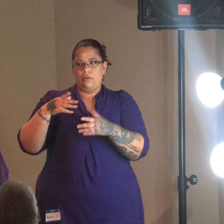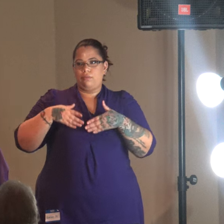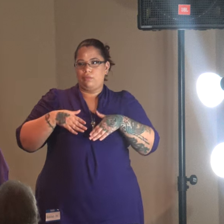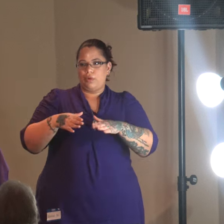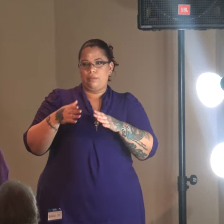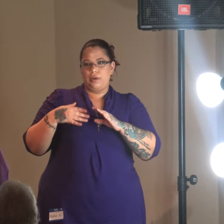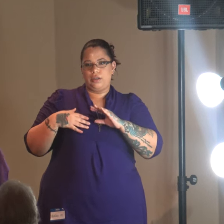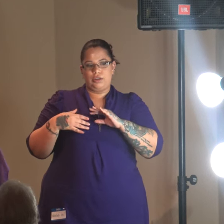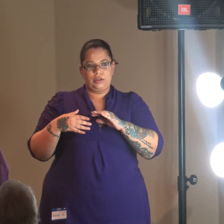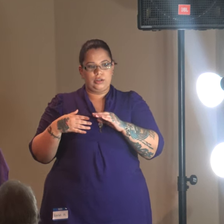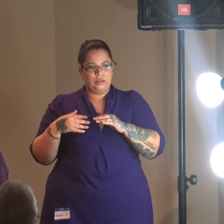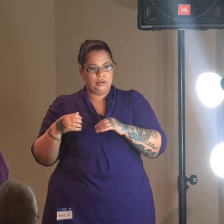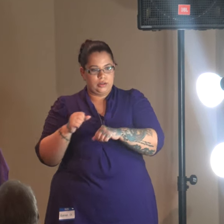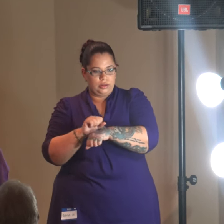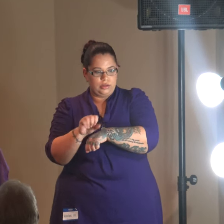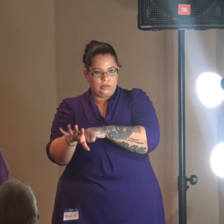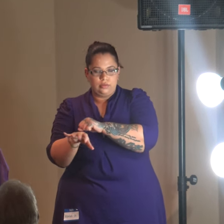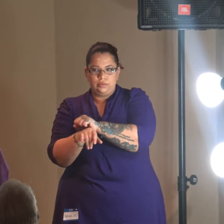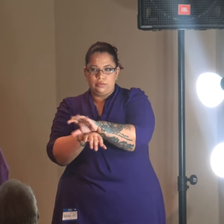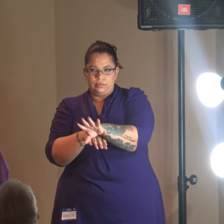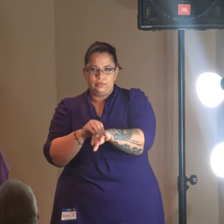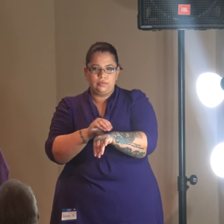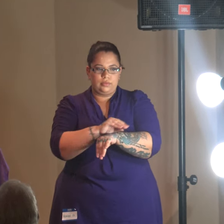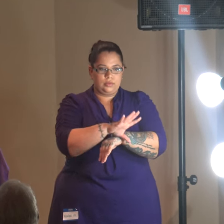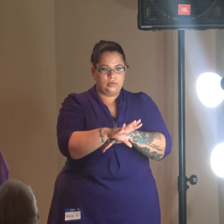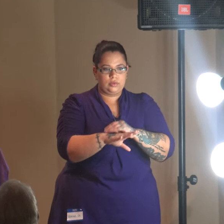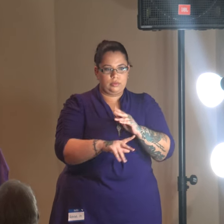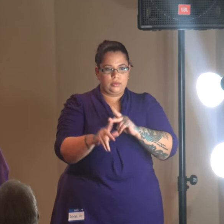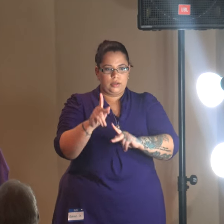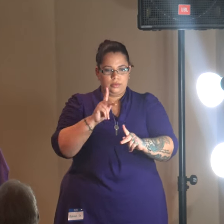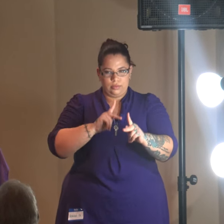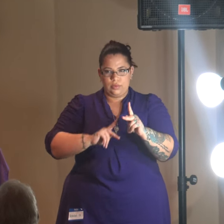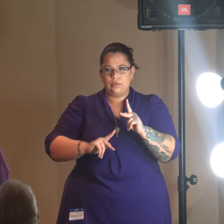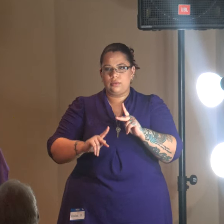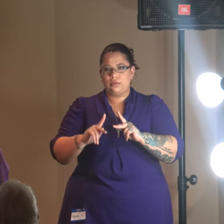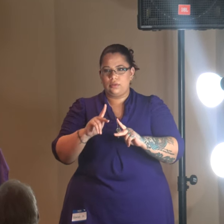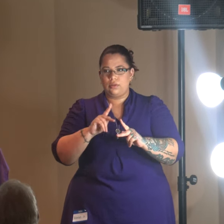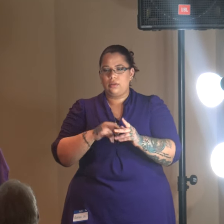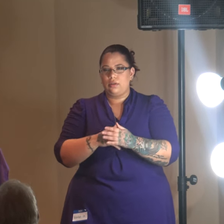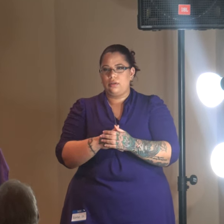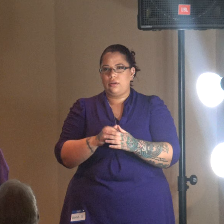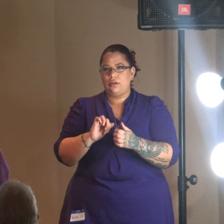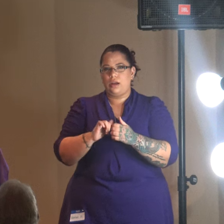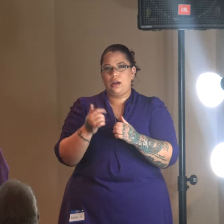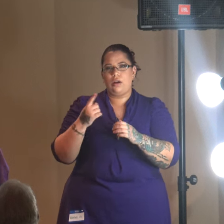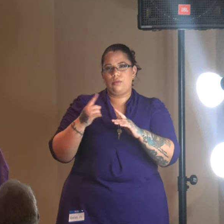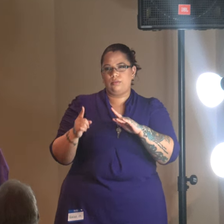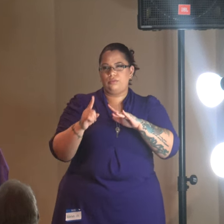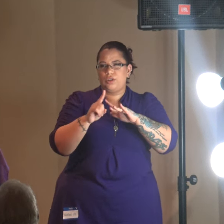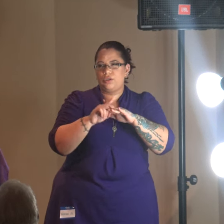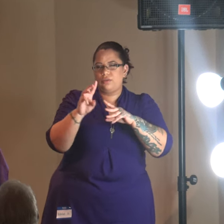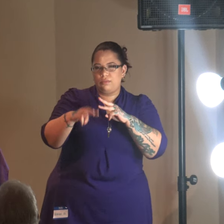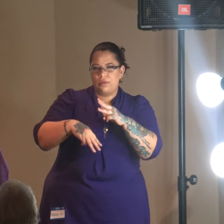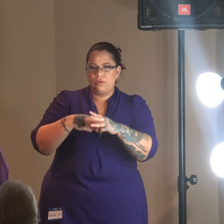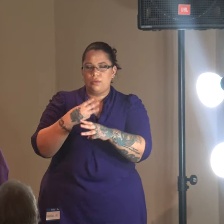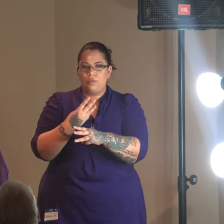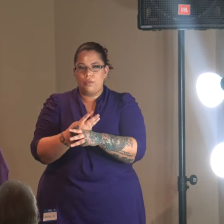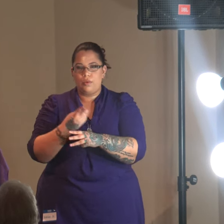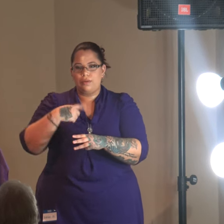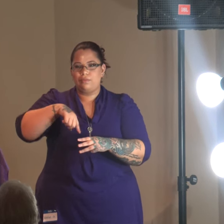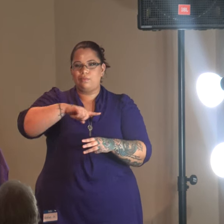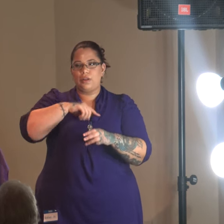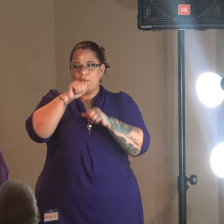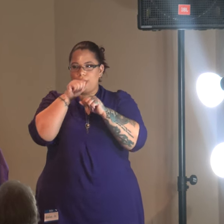We give thanks for the life that we continue to be on journey with, the ways in which we get to show up in the world, and we